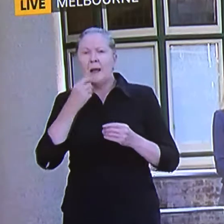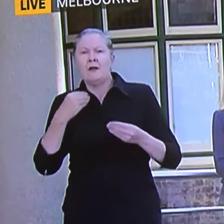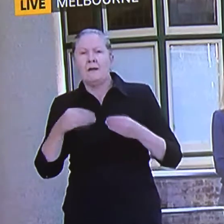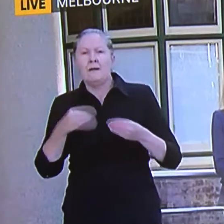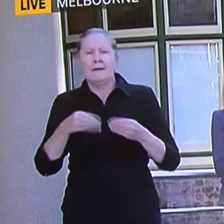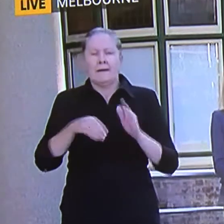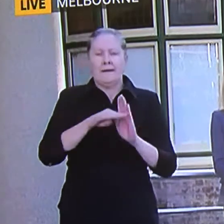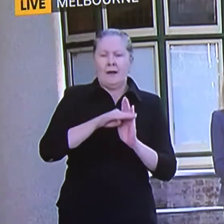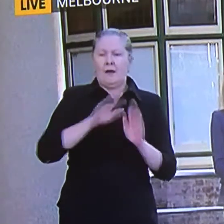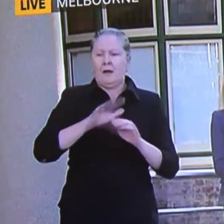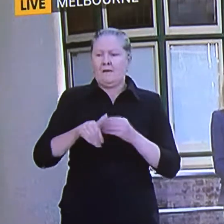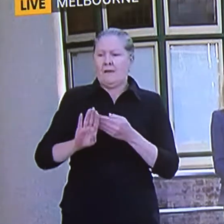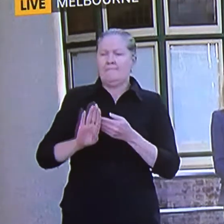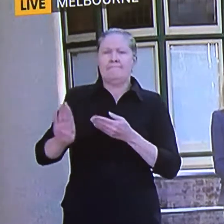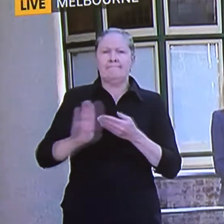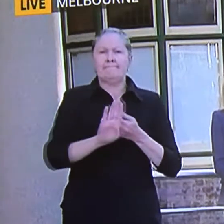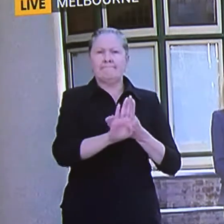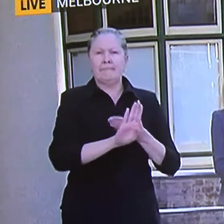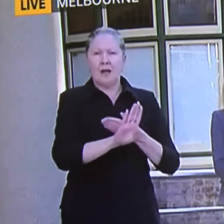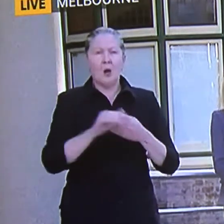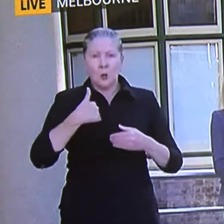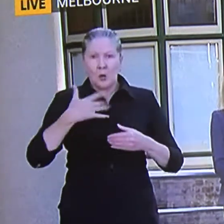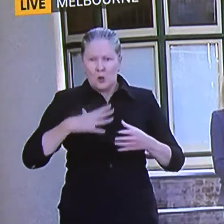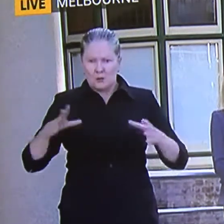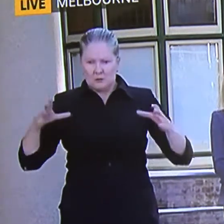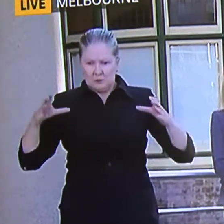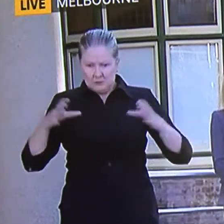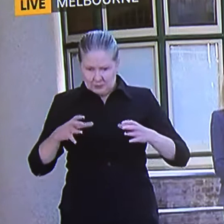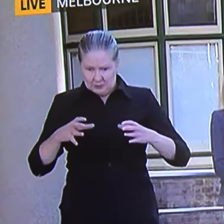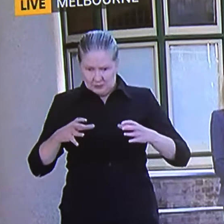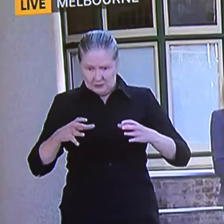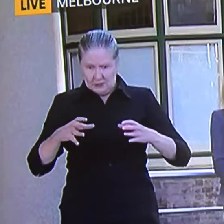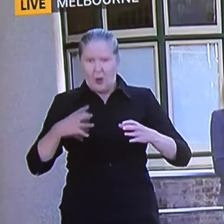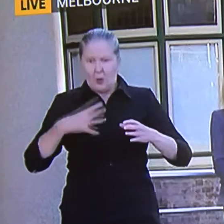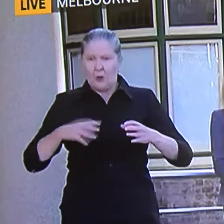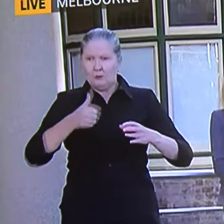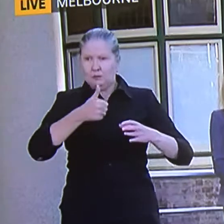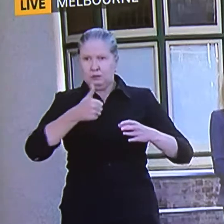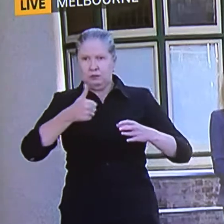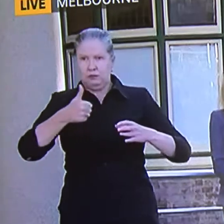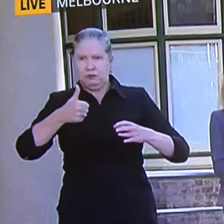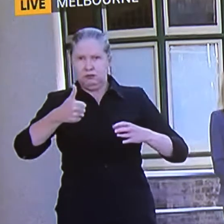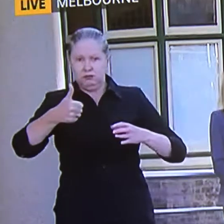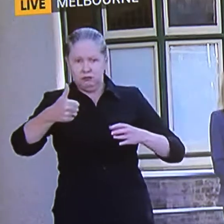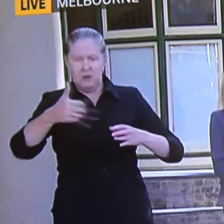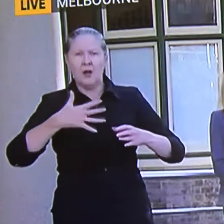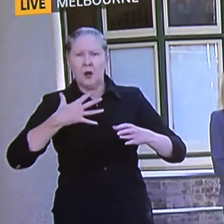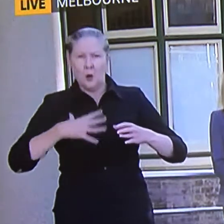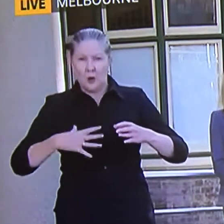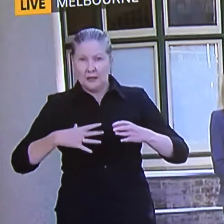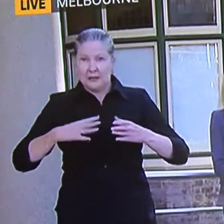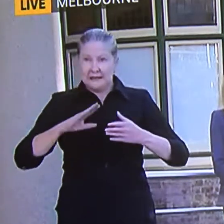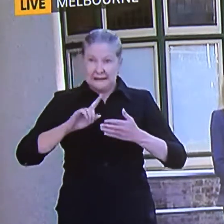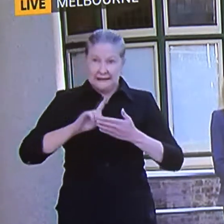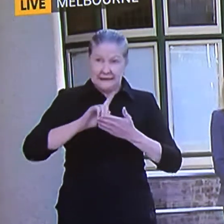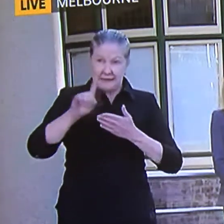particular, consolidate the containment. We want to work towards an effective eradication,